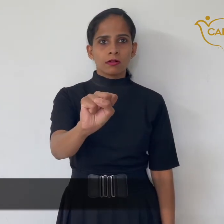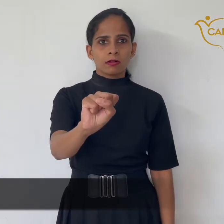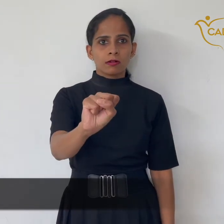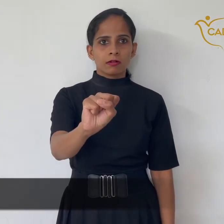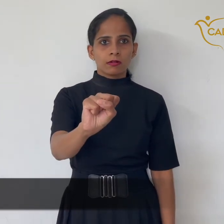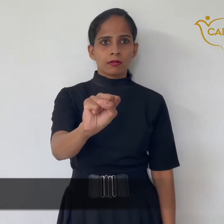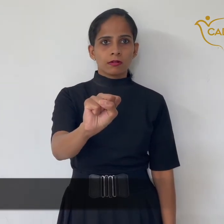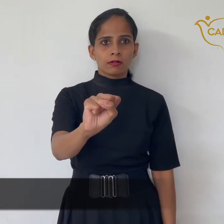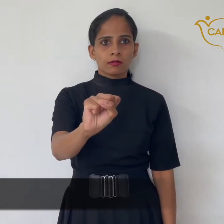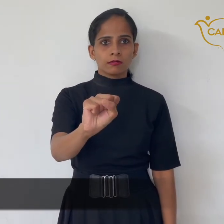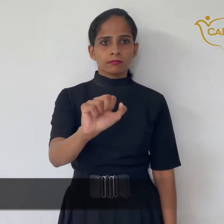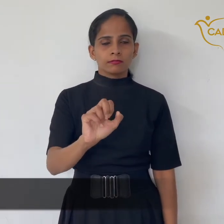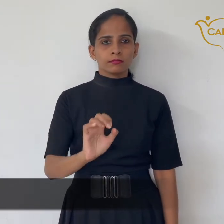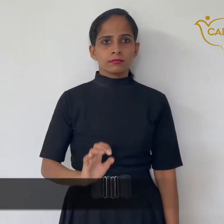hold grow have